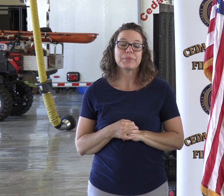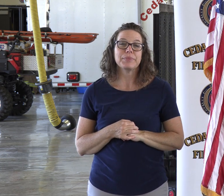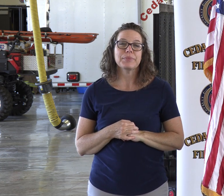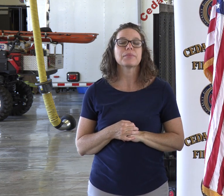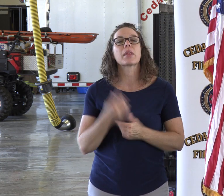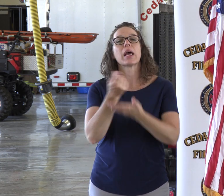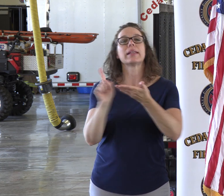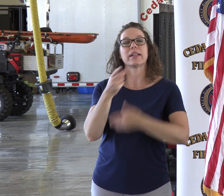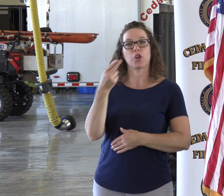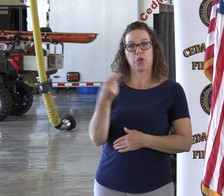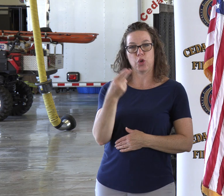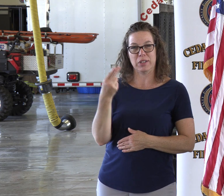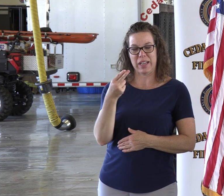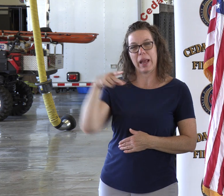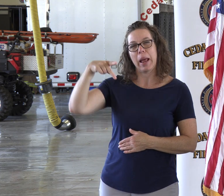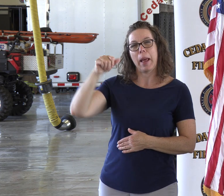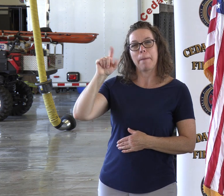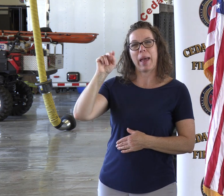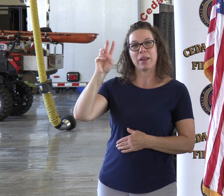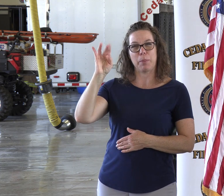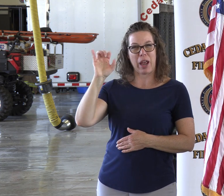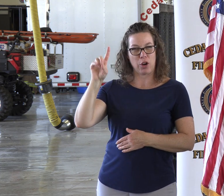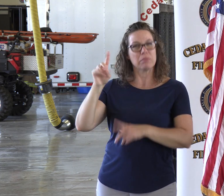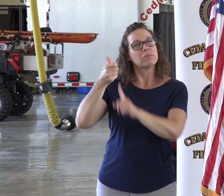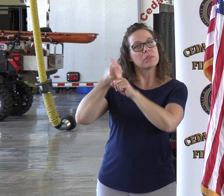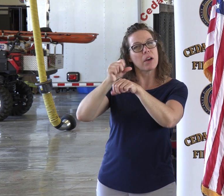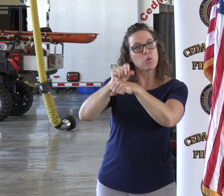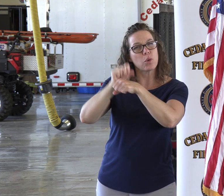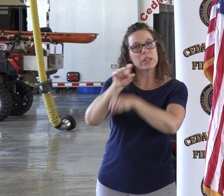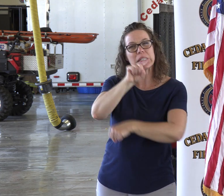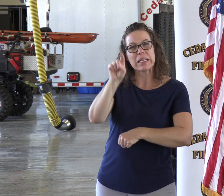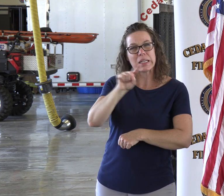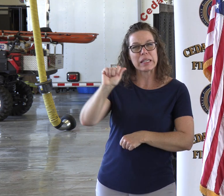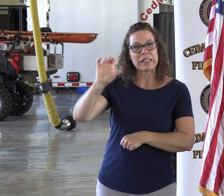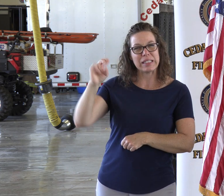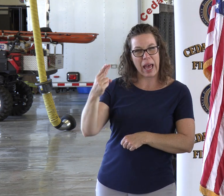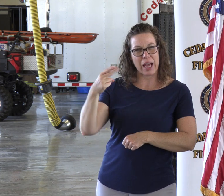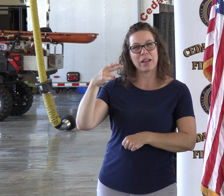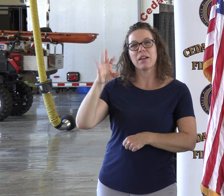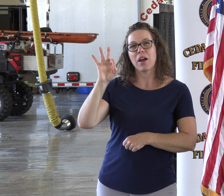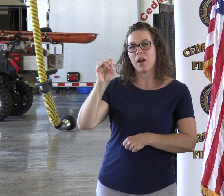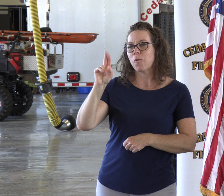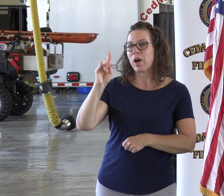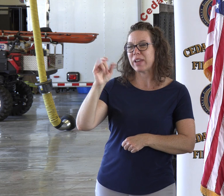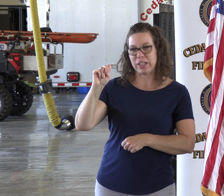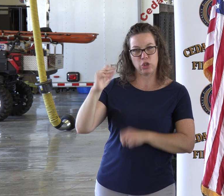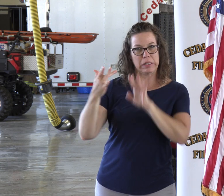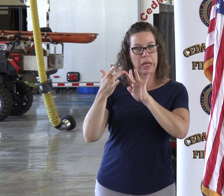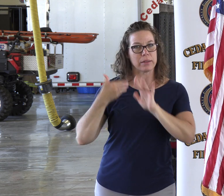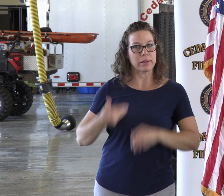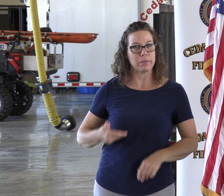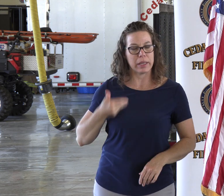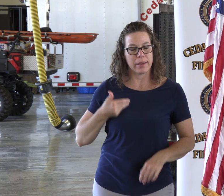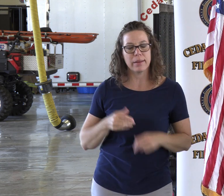Last Thursday, Mr. Pat Baird with the Zach Johnson Foundation contacted me early evening